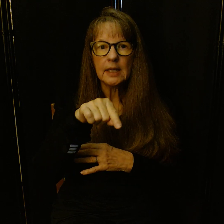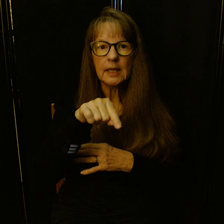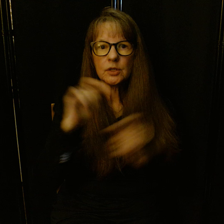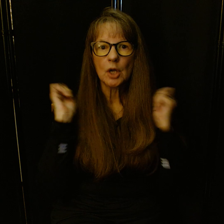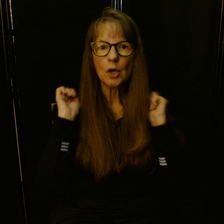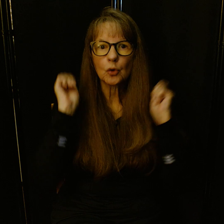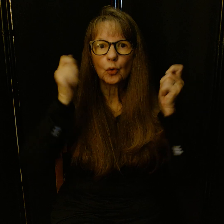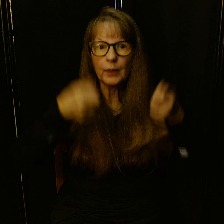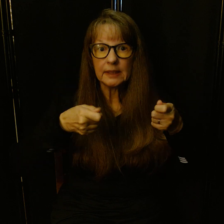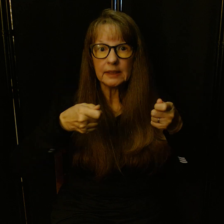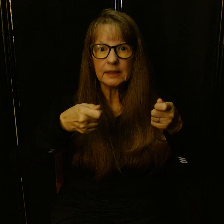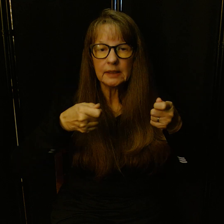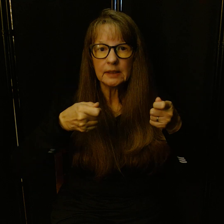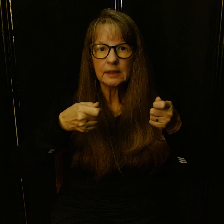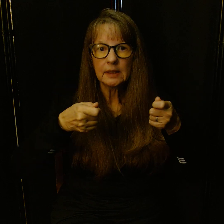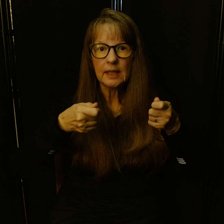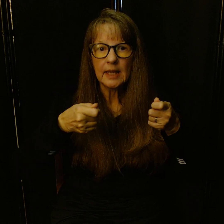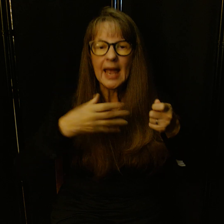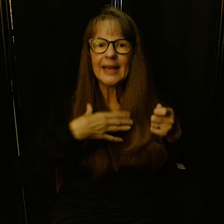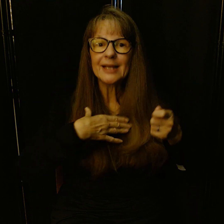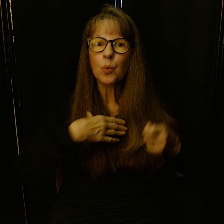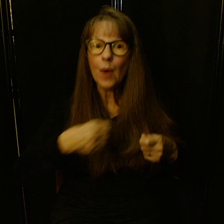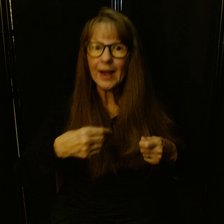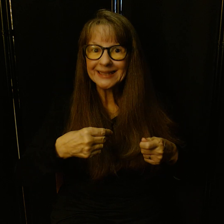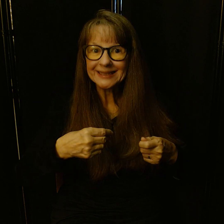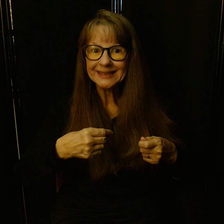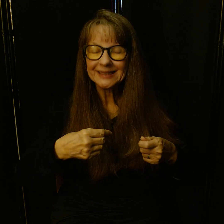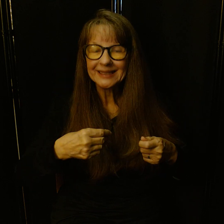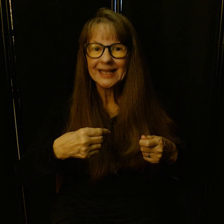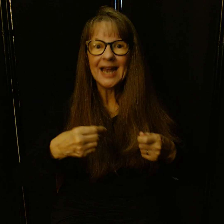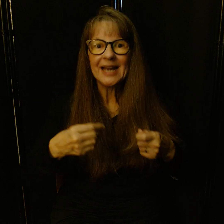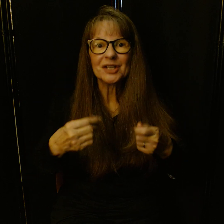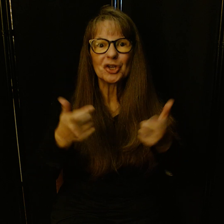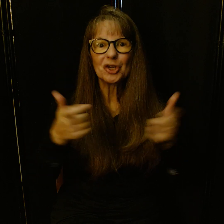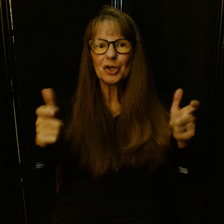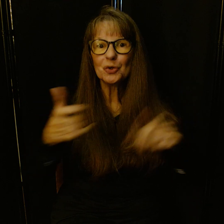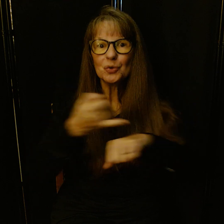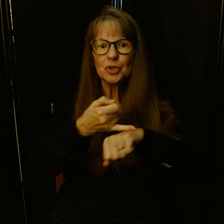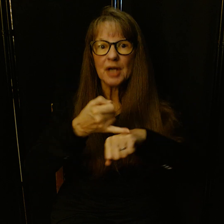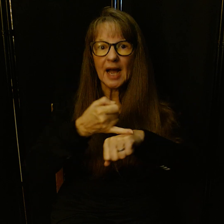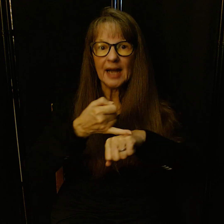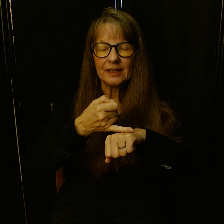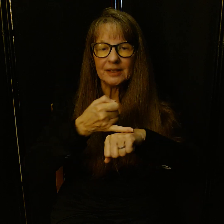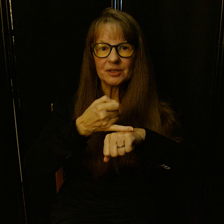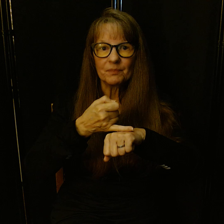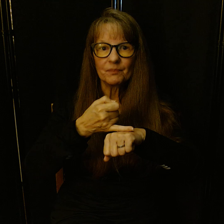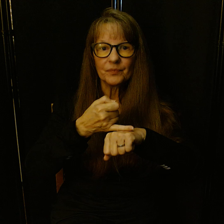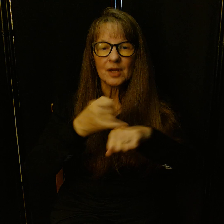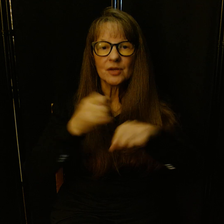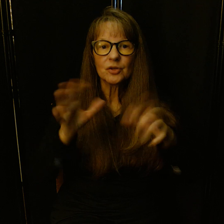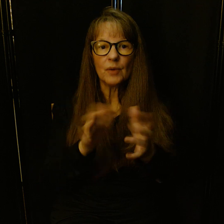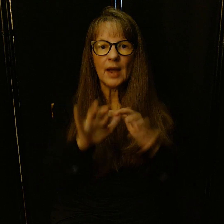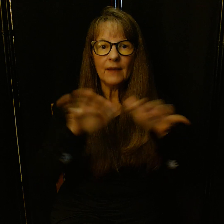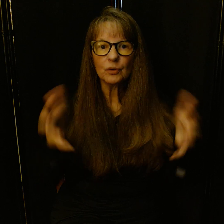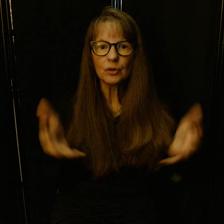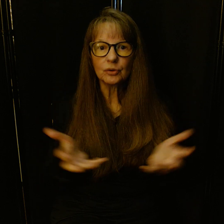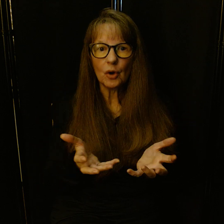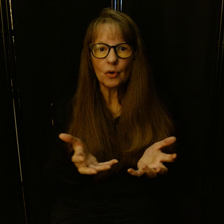is Greenland, and it's white, and it's a huge island. So you have your globe,